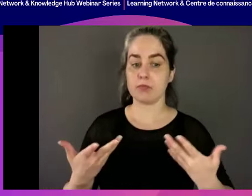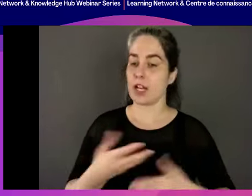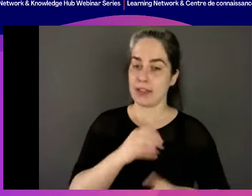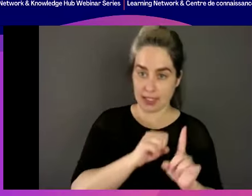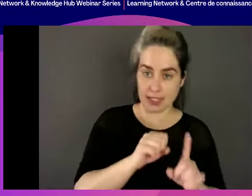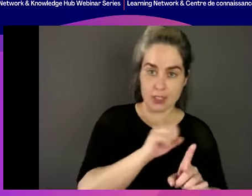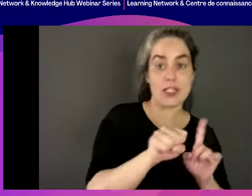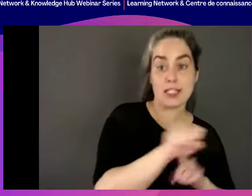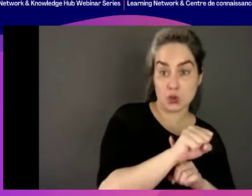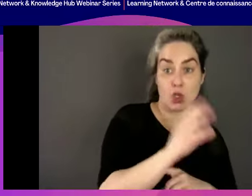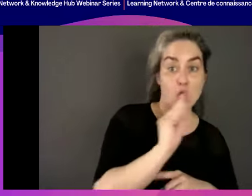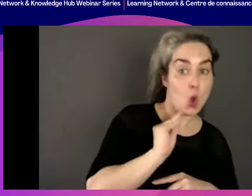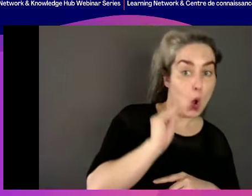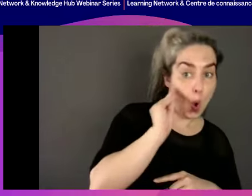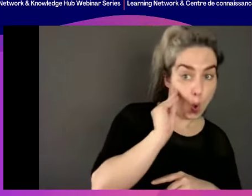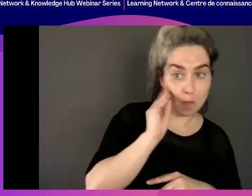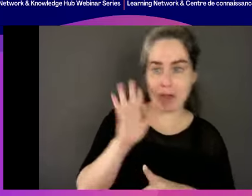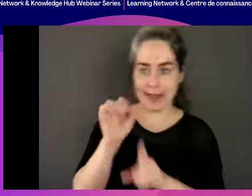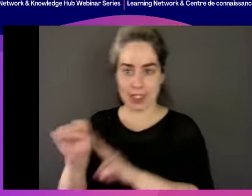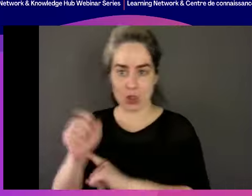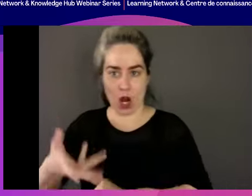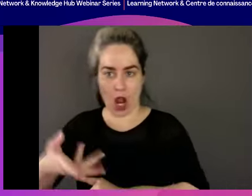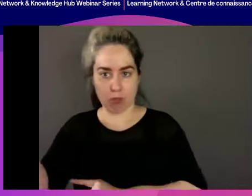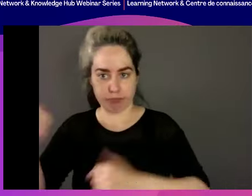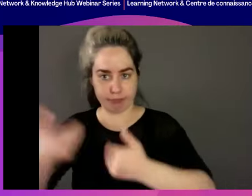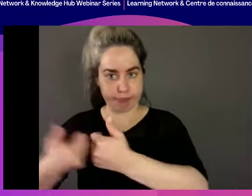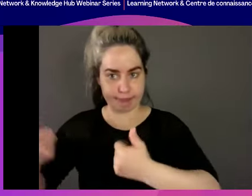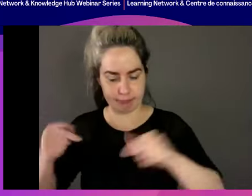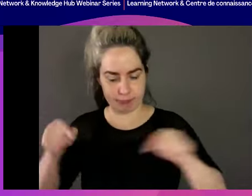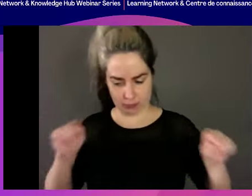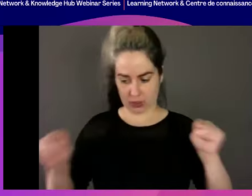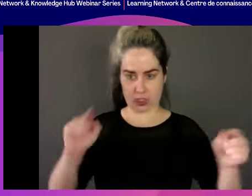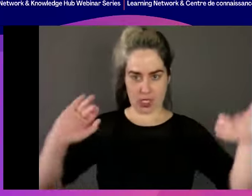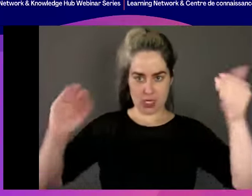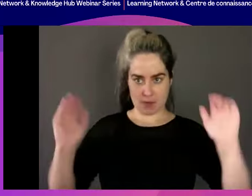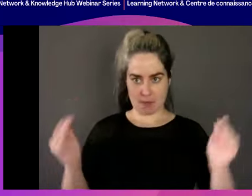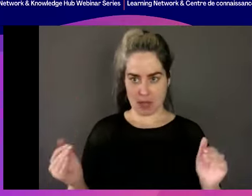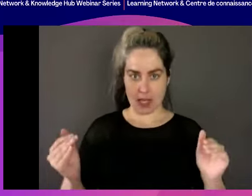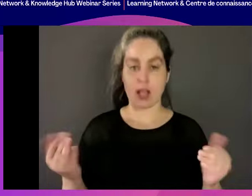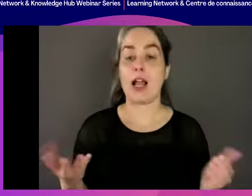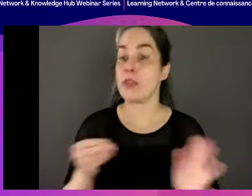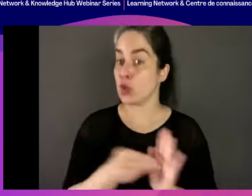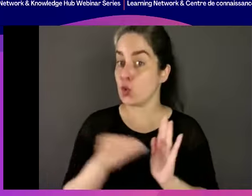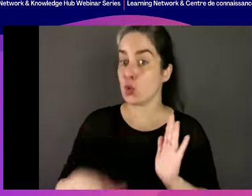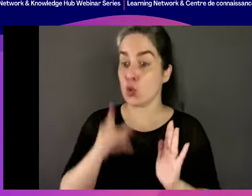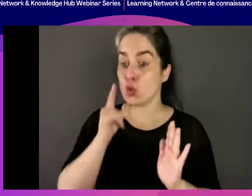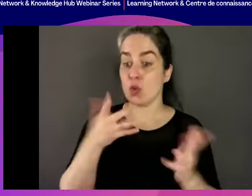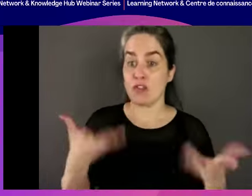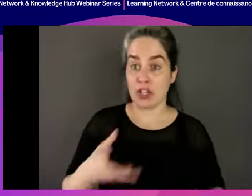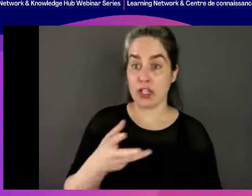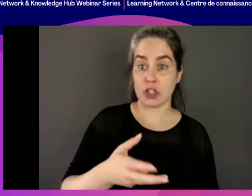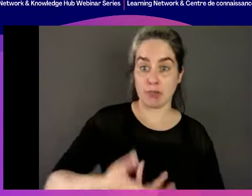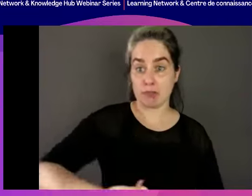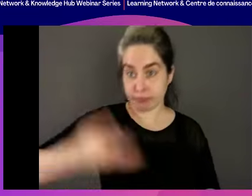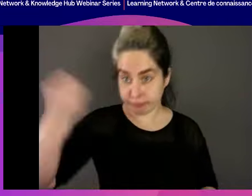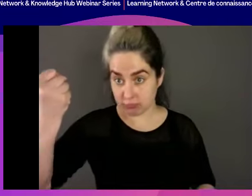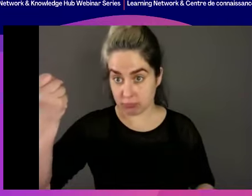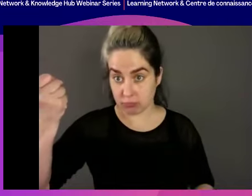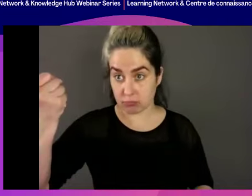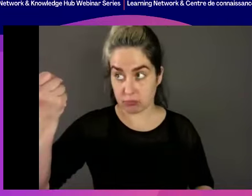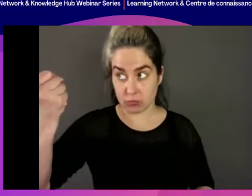we also wanted to compare to, well, what are the experiences of Indigenous students that are being taken away? We would assume that they're being